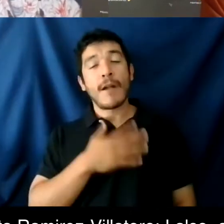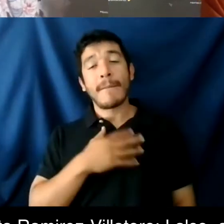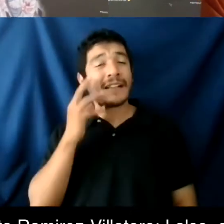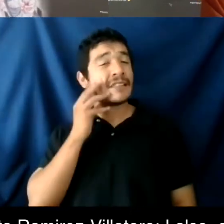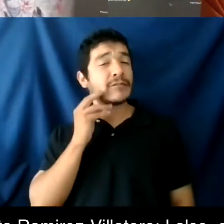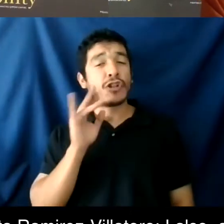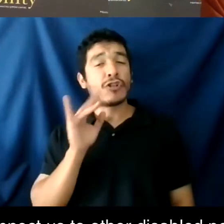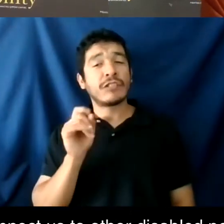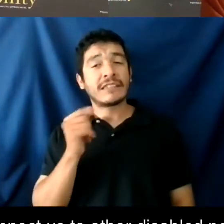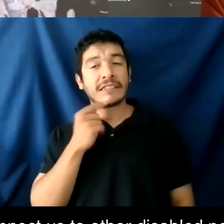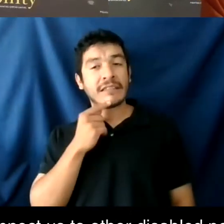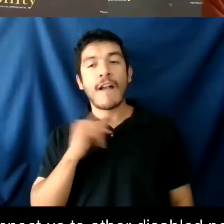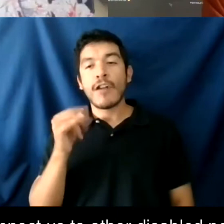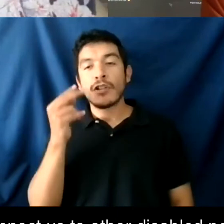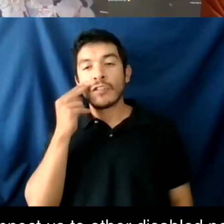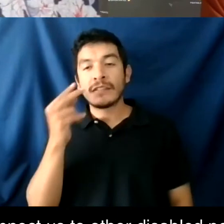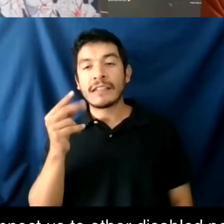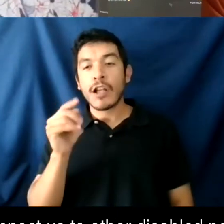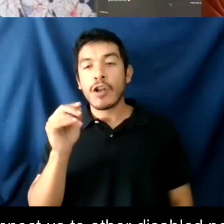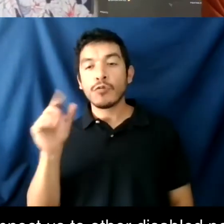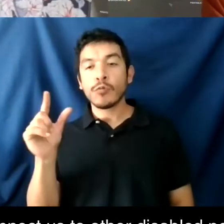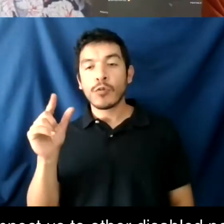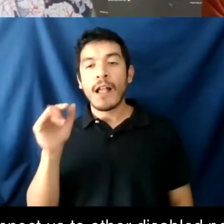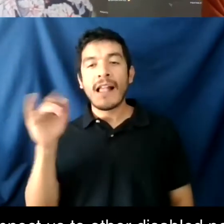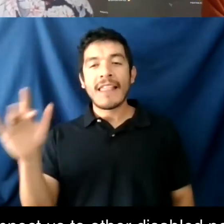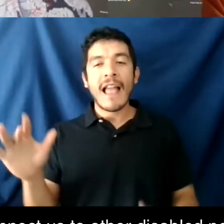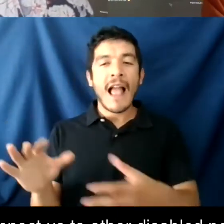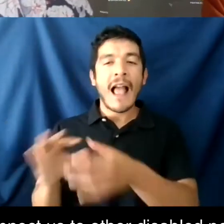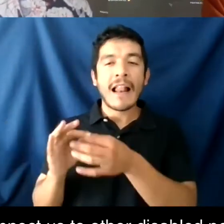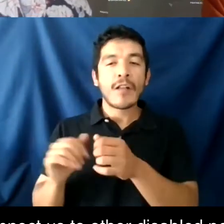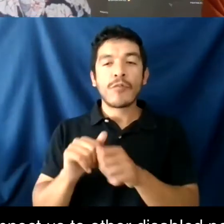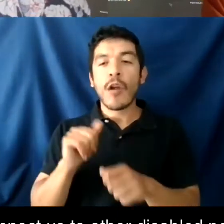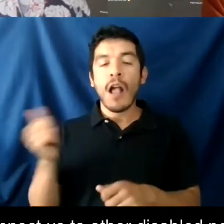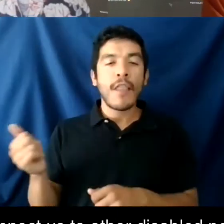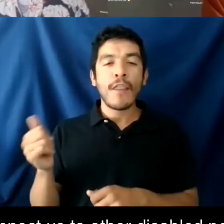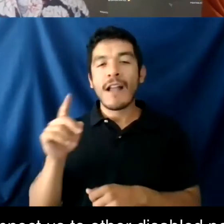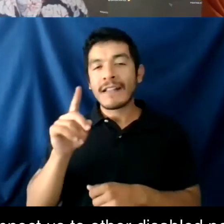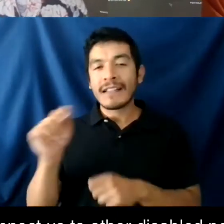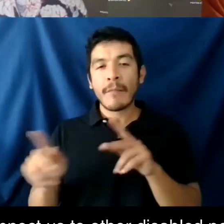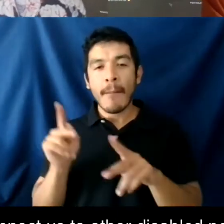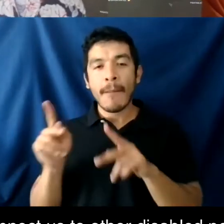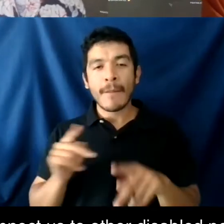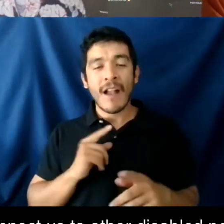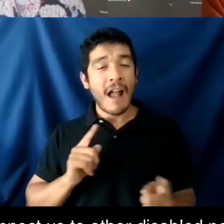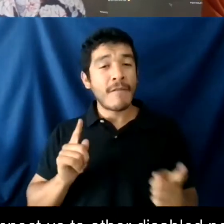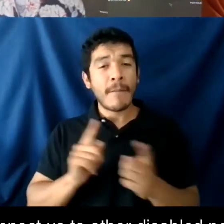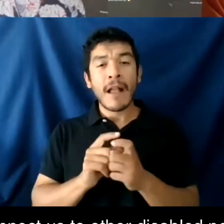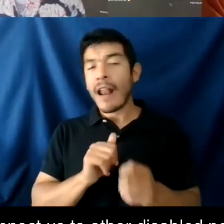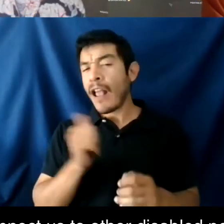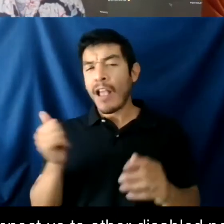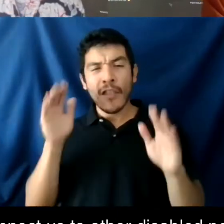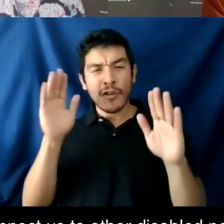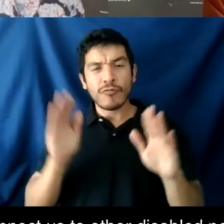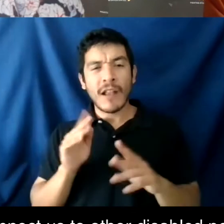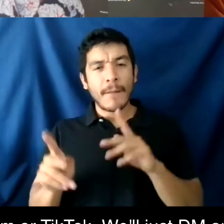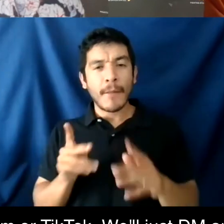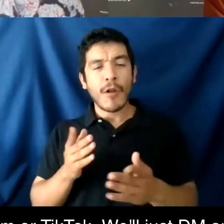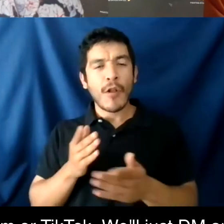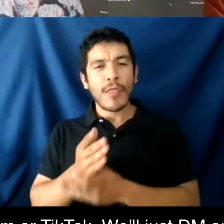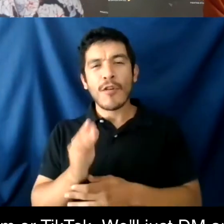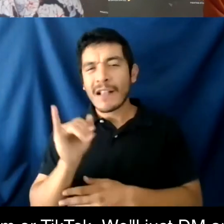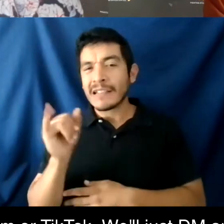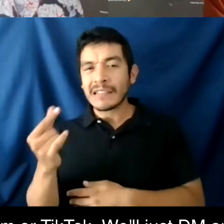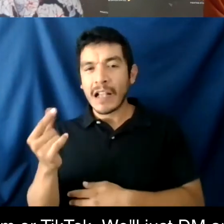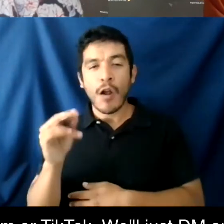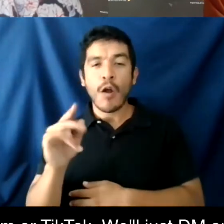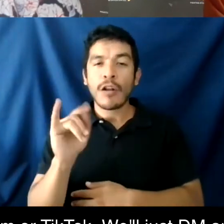also seen it as a tool to like connect us to other disabled people. I've met a lot of other great people through Instagram